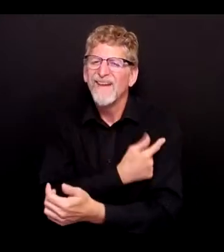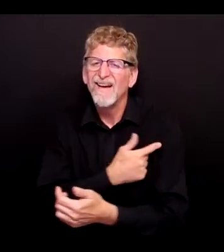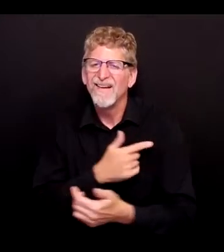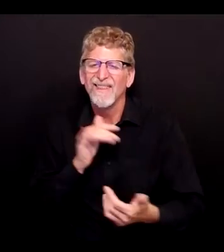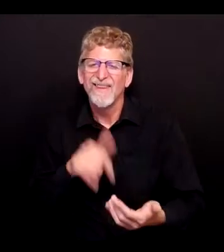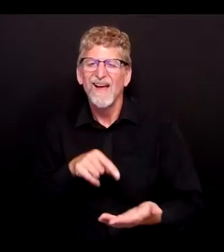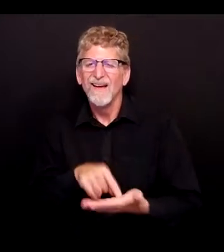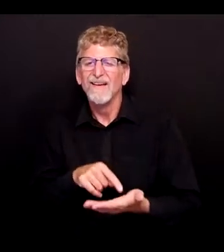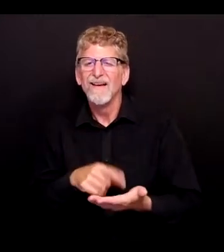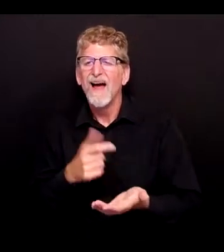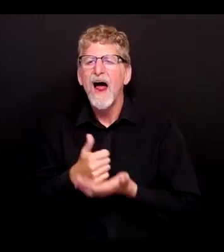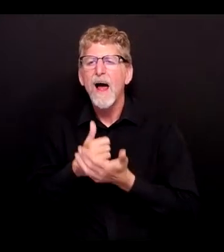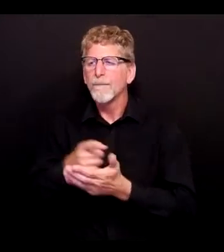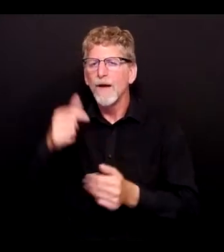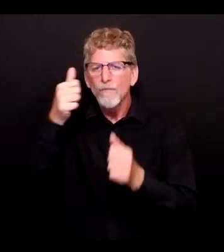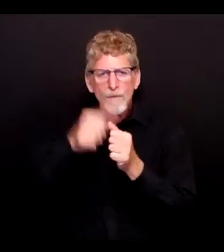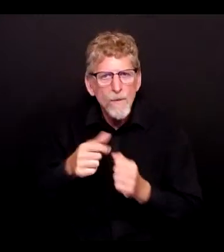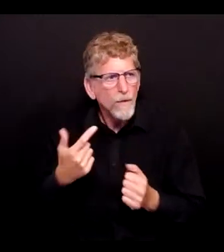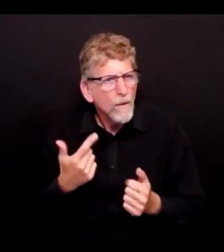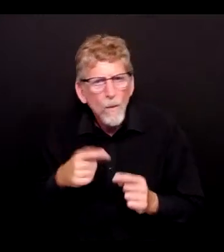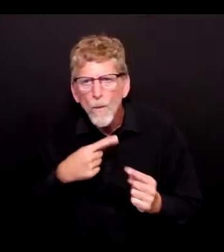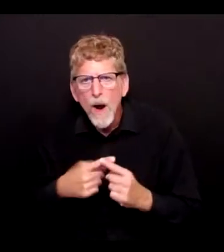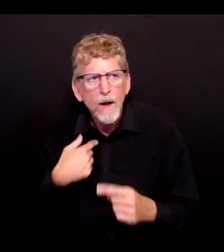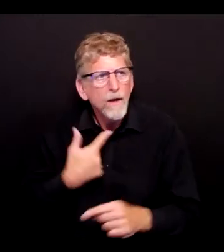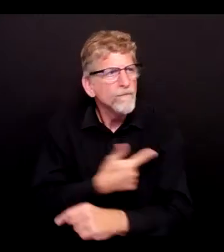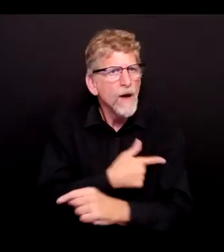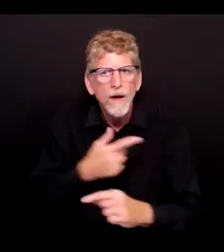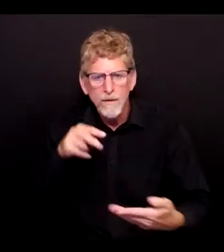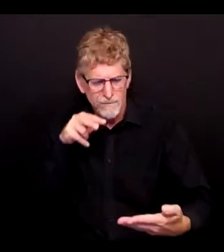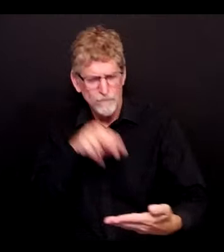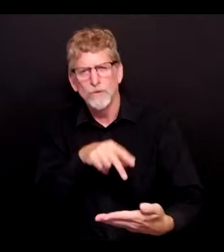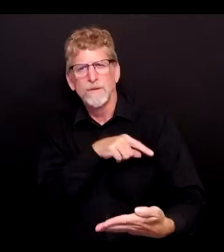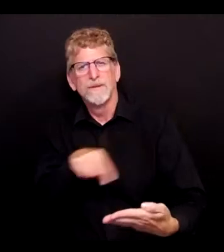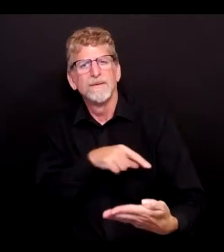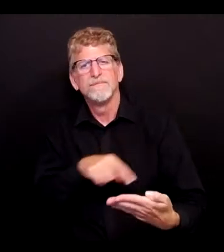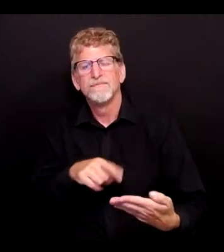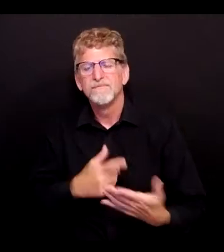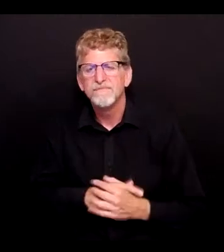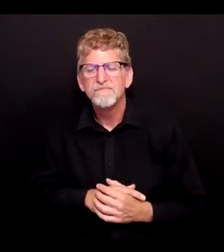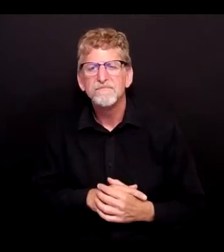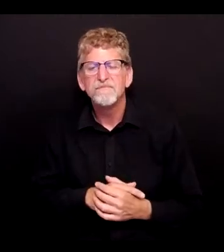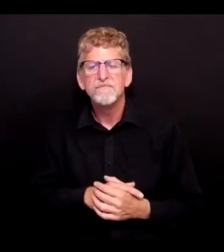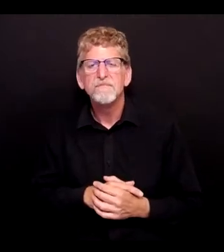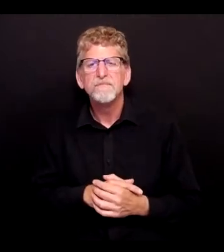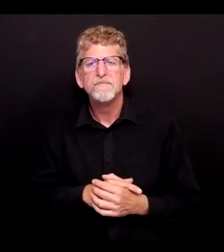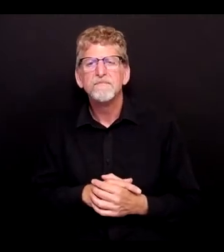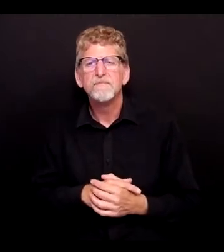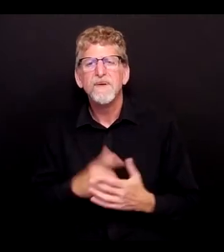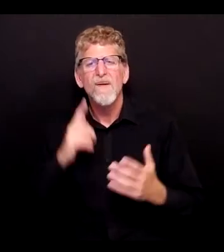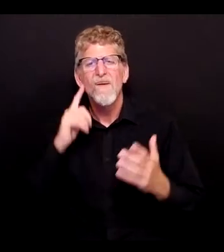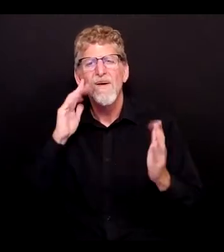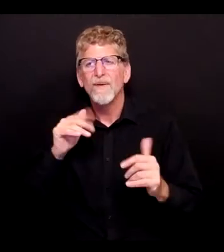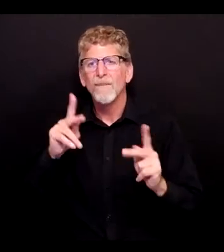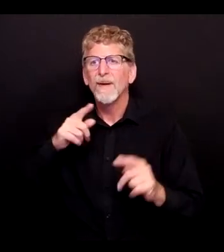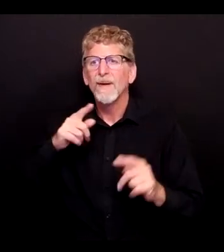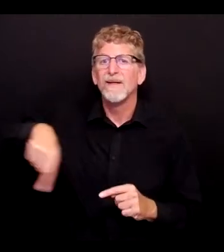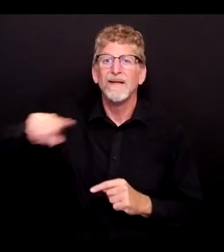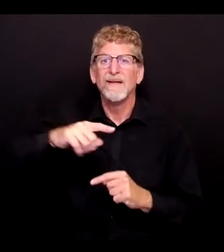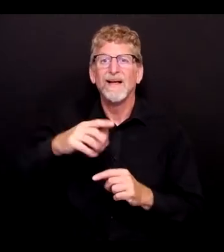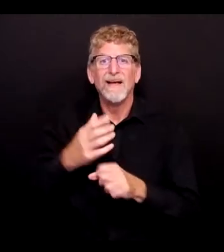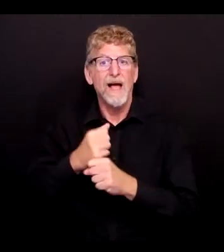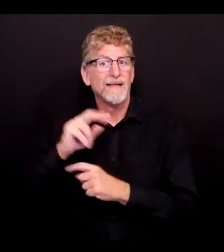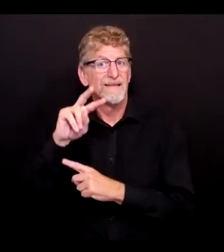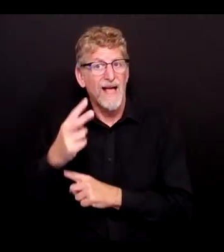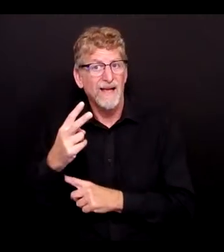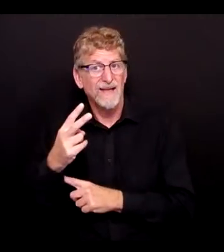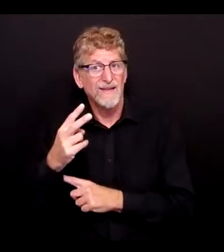reminder of when they should get the second. I mean, ideally, folks get their second dose vaccine scheduled at the